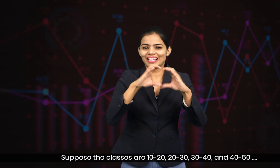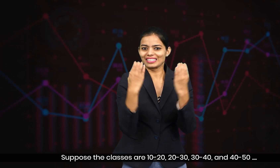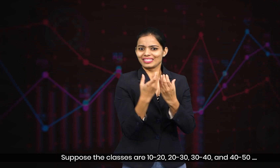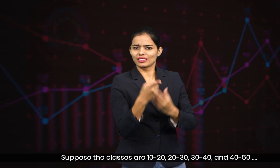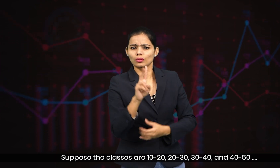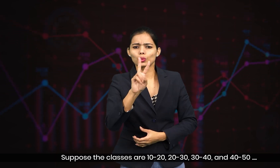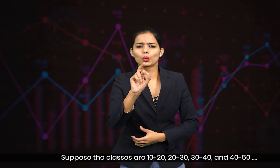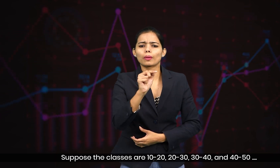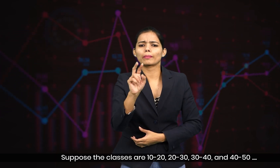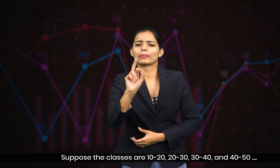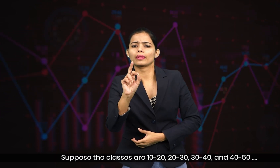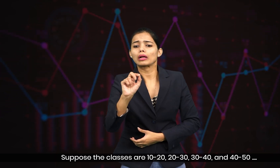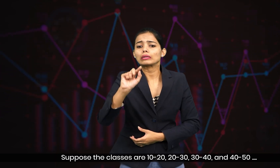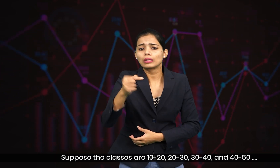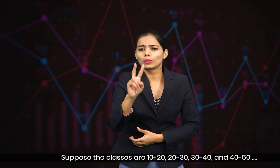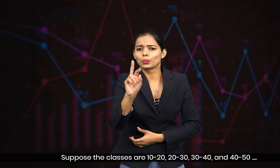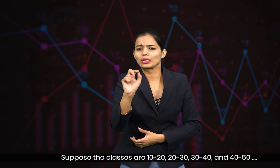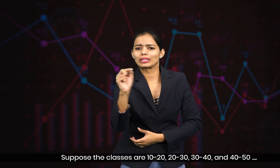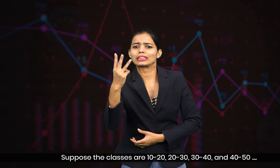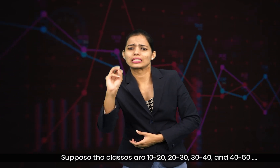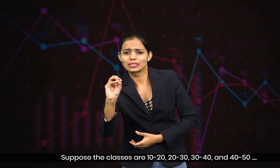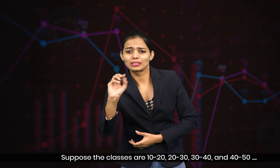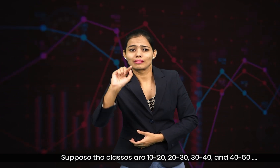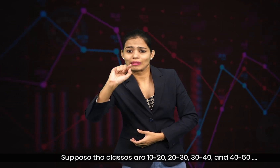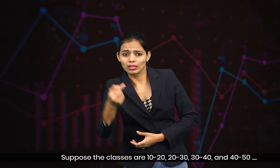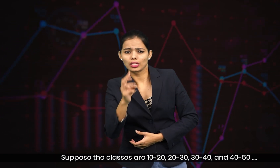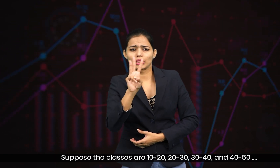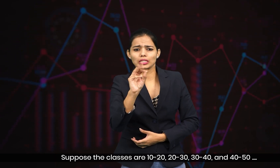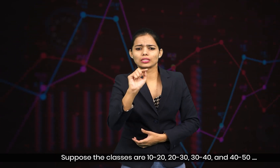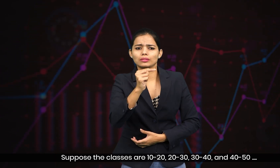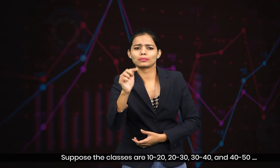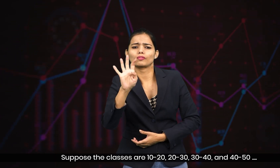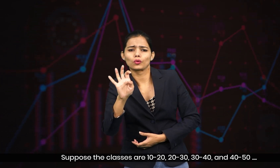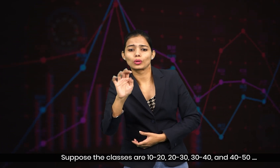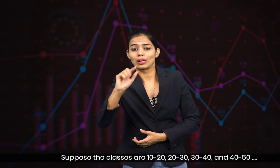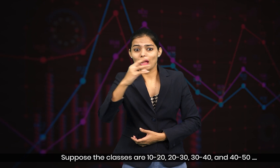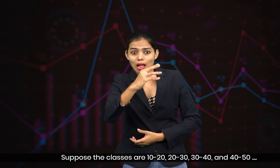minus 20, 20 minus 30, 30 minus 40 and 40 minus 50.